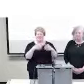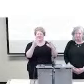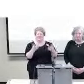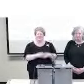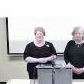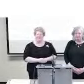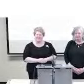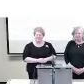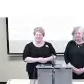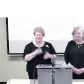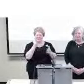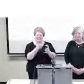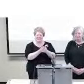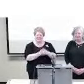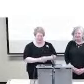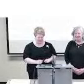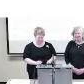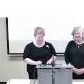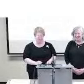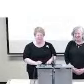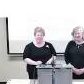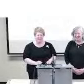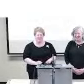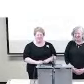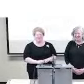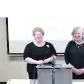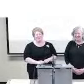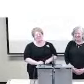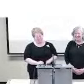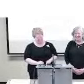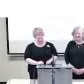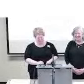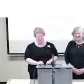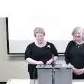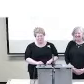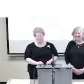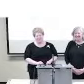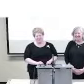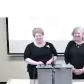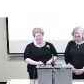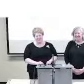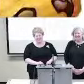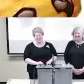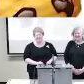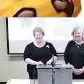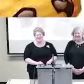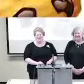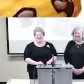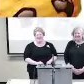so i'm curious what your favorite is we're going to hit all six of them we're going to start with this idea of worst to first